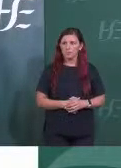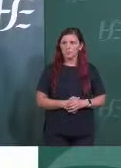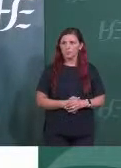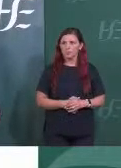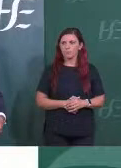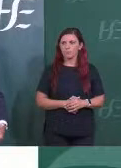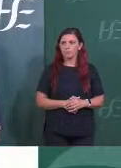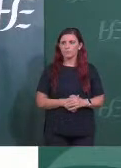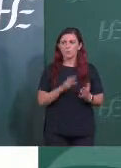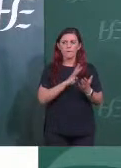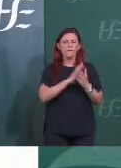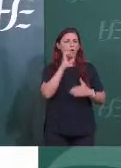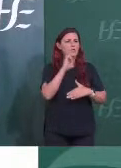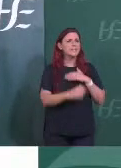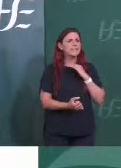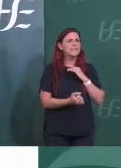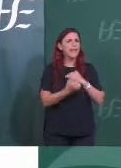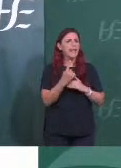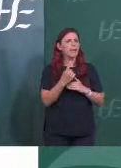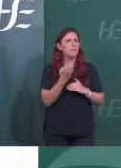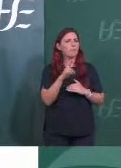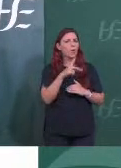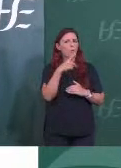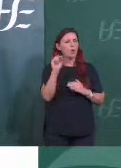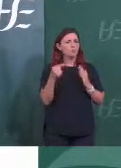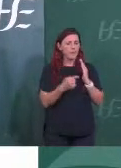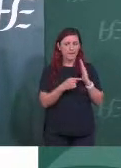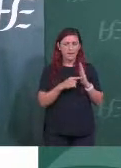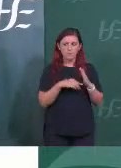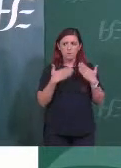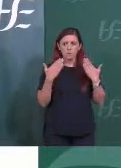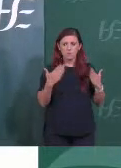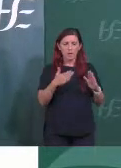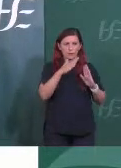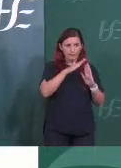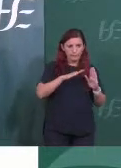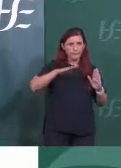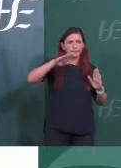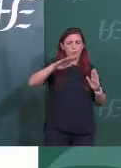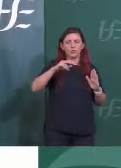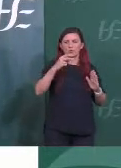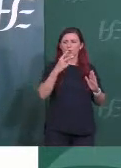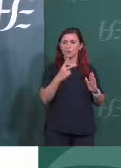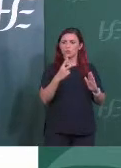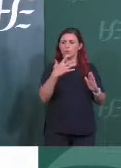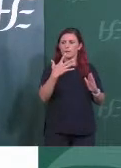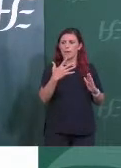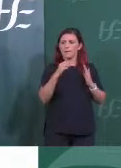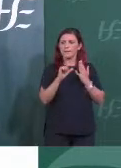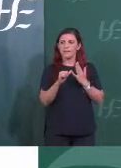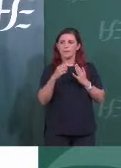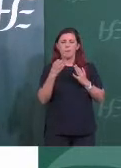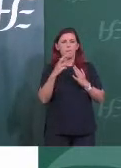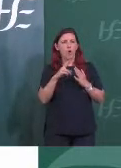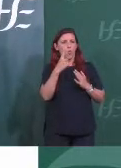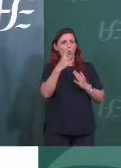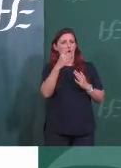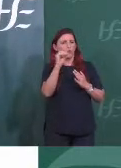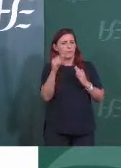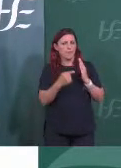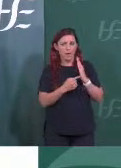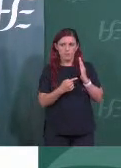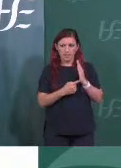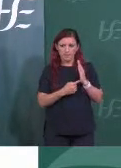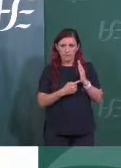So looking at the 14-day instance first, we're now back up at 256 per 100,000, far below the